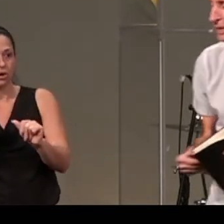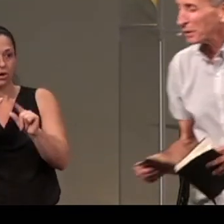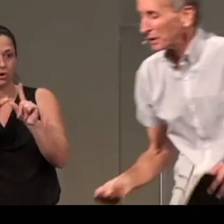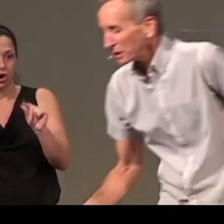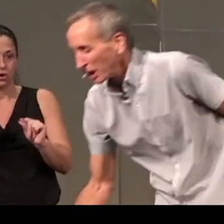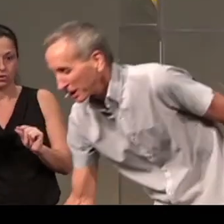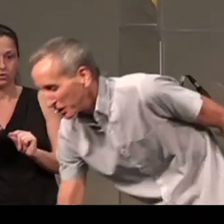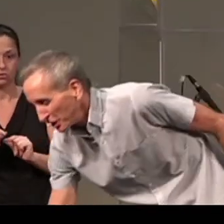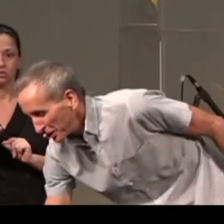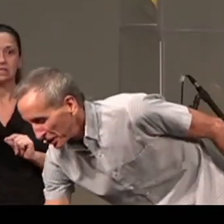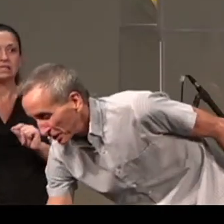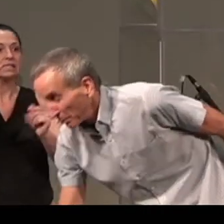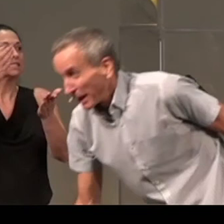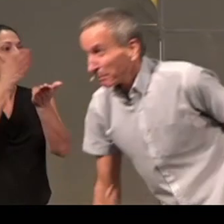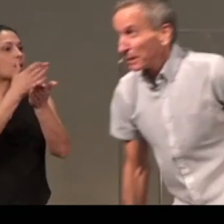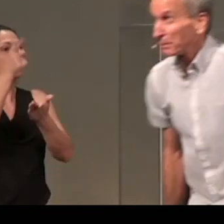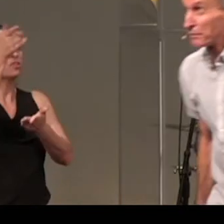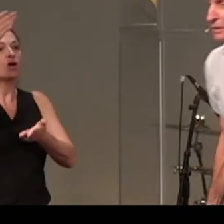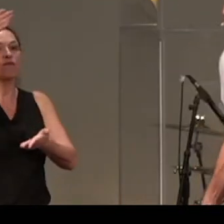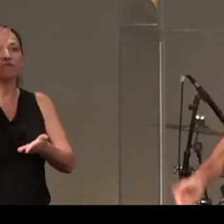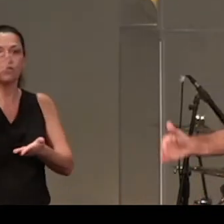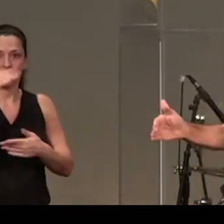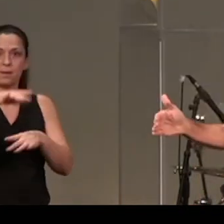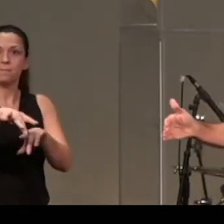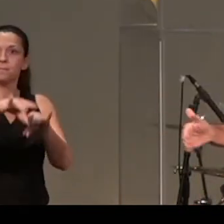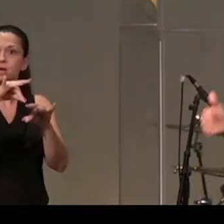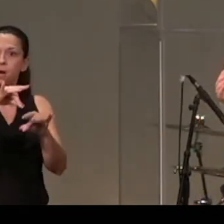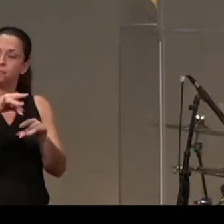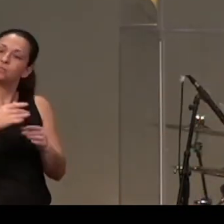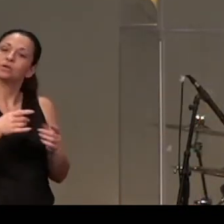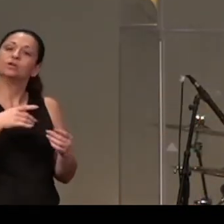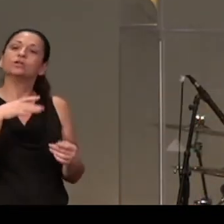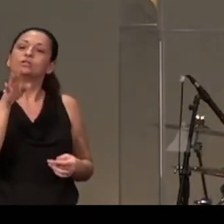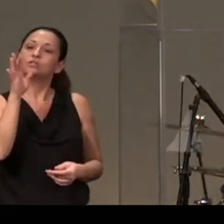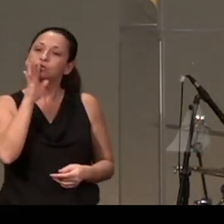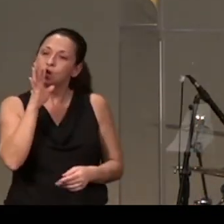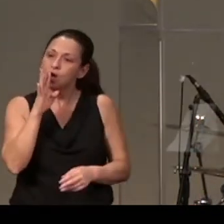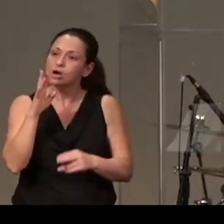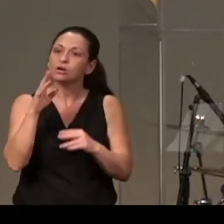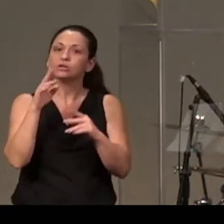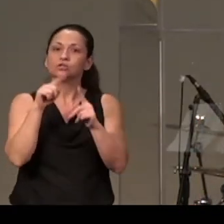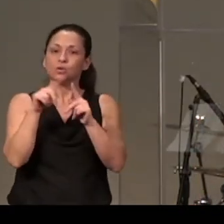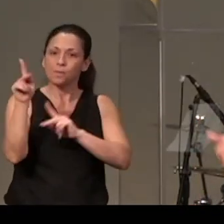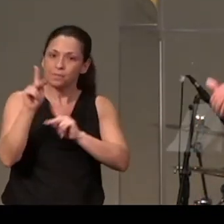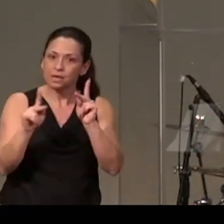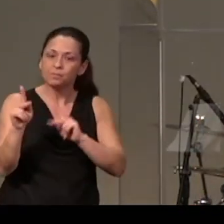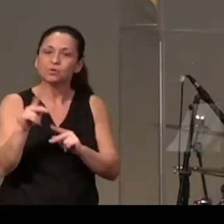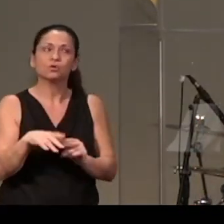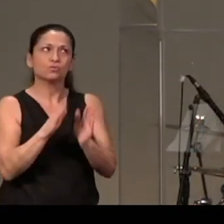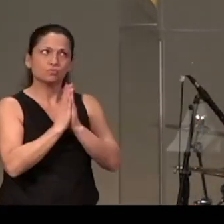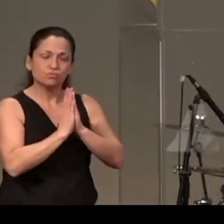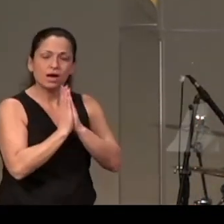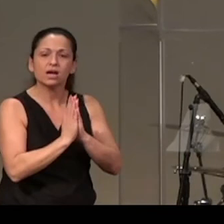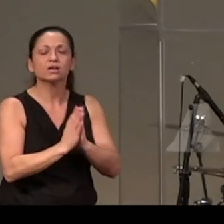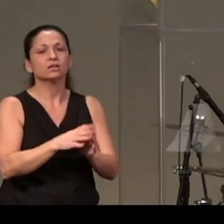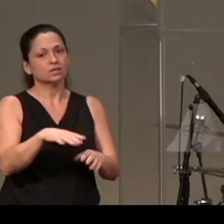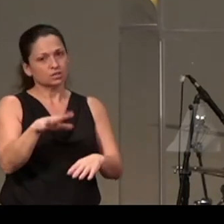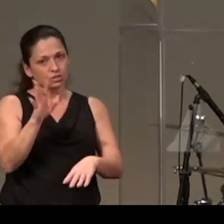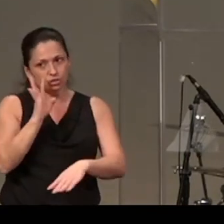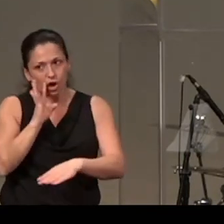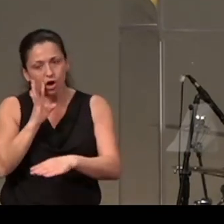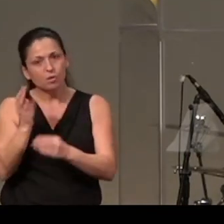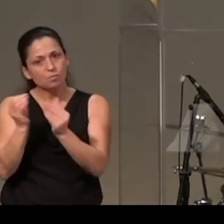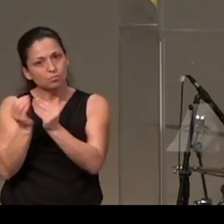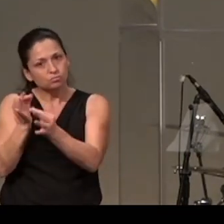you invite, you talk to Jesus about people first, you pray, and then you talk to people about Jesus? Something else you can do, if you go to